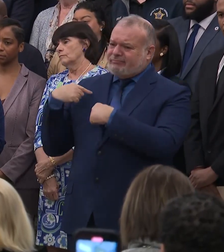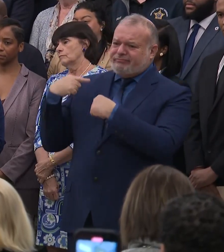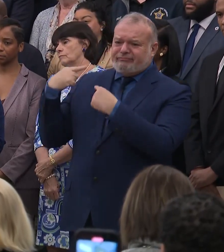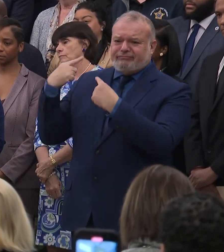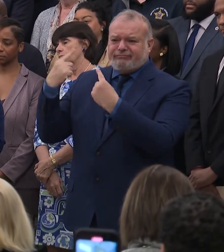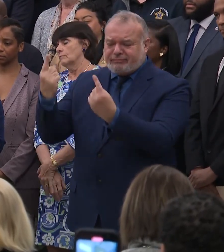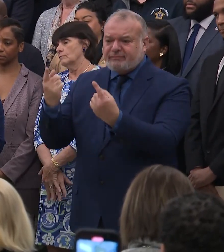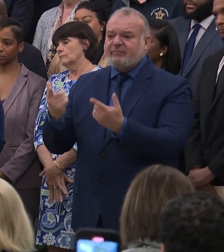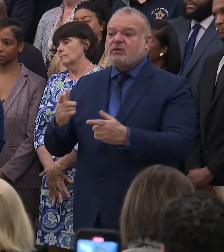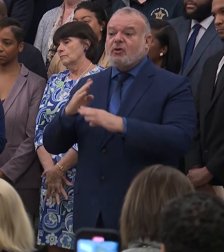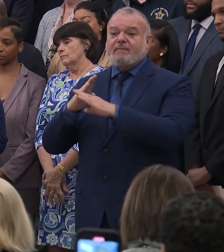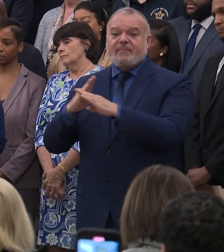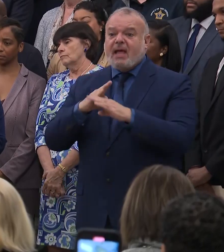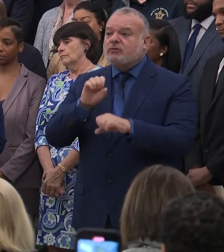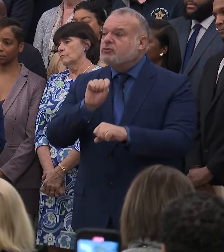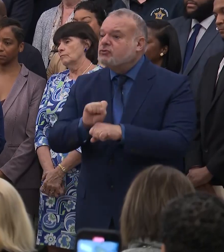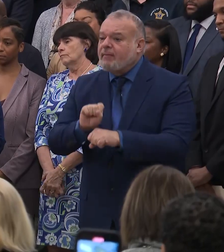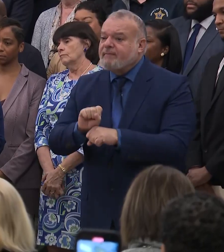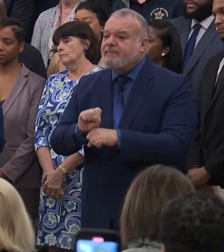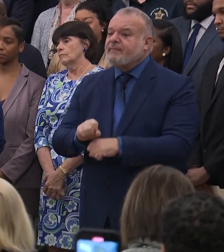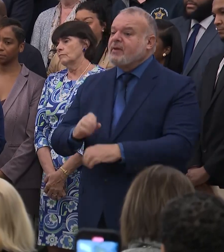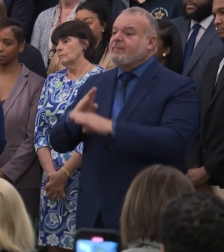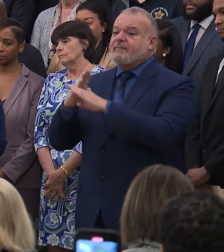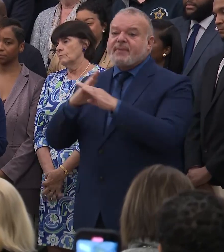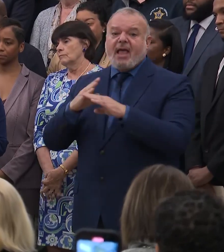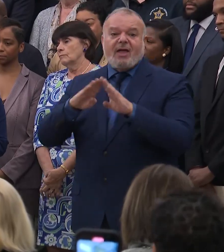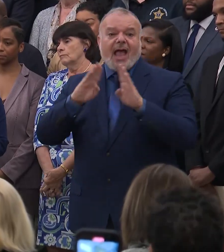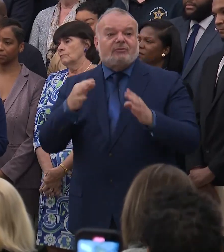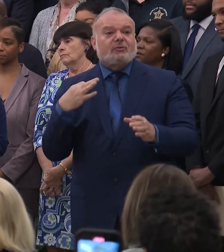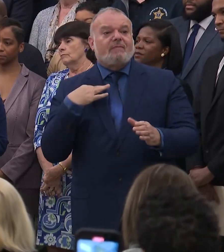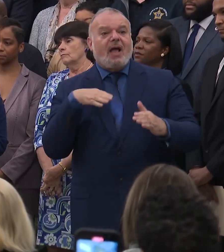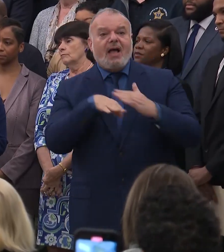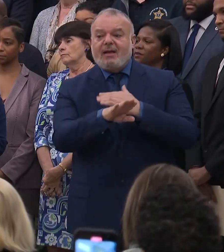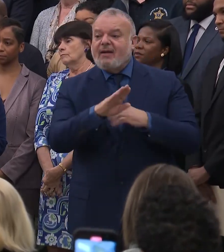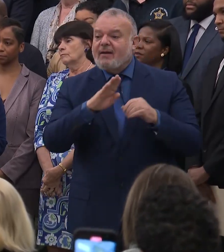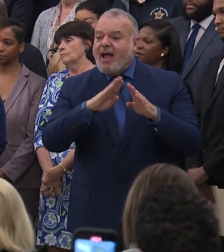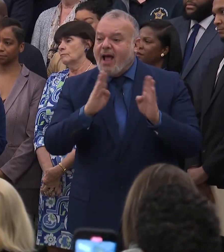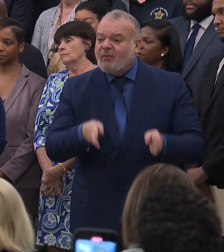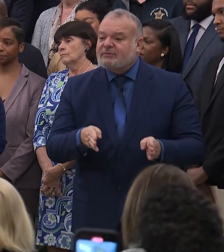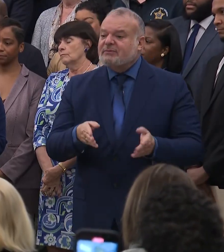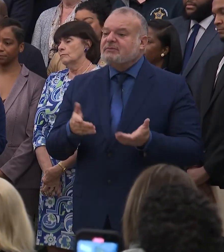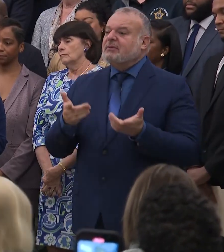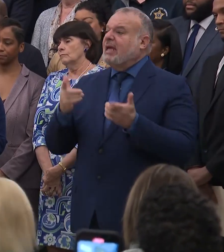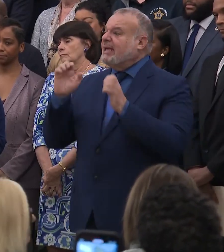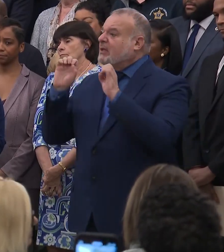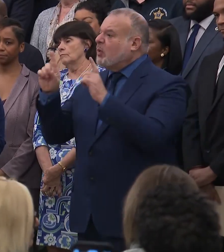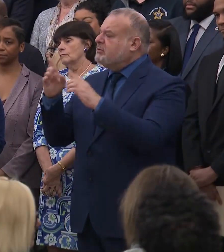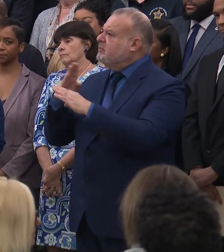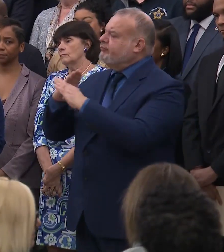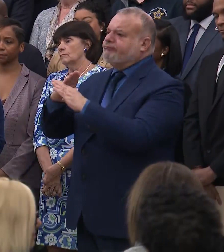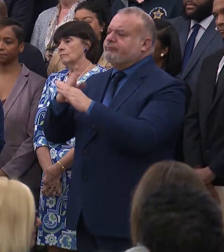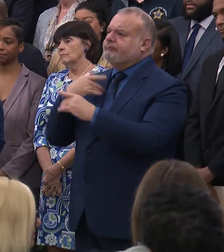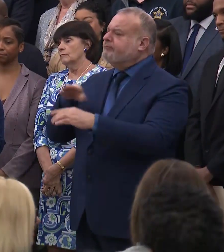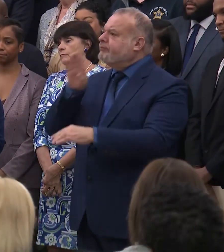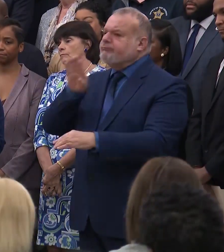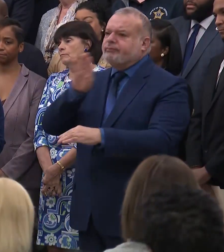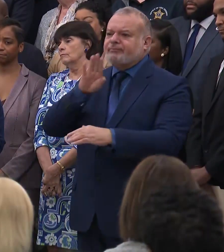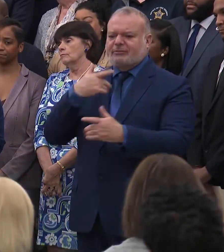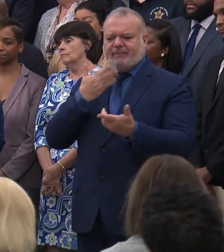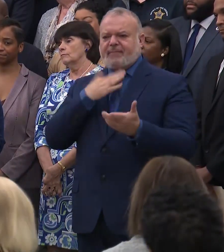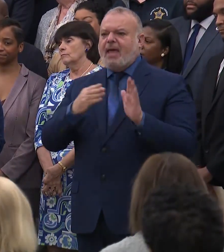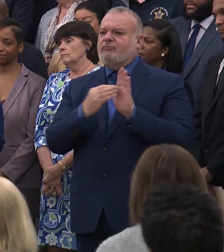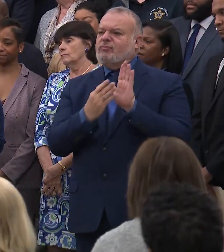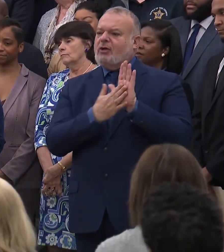to jobs, getting housing, even getting an education. For some, it's